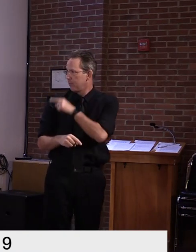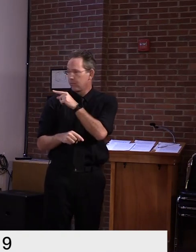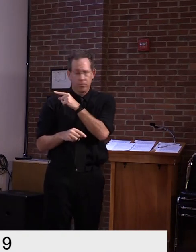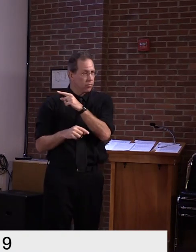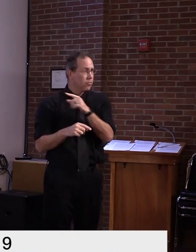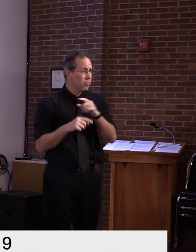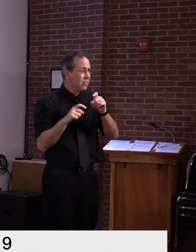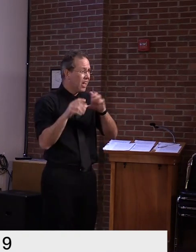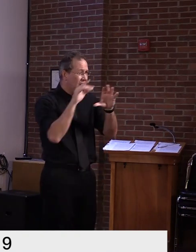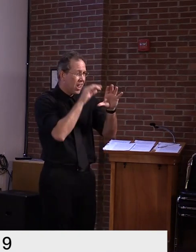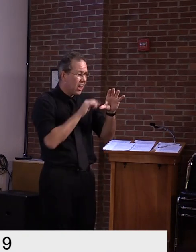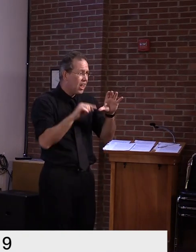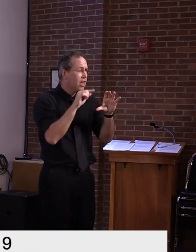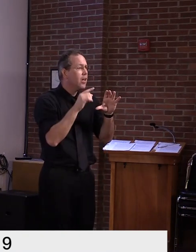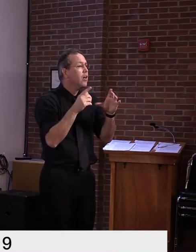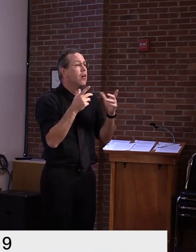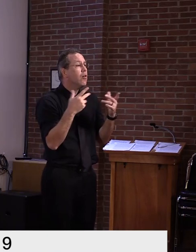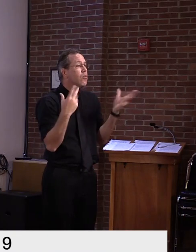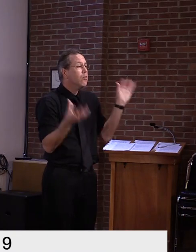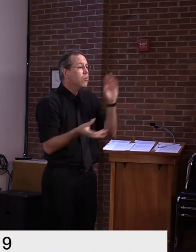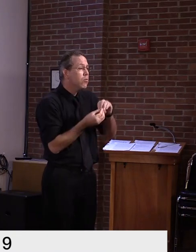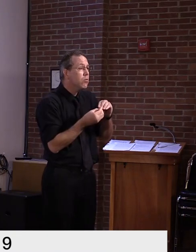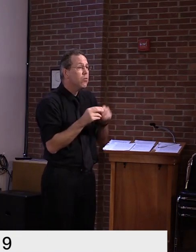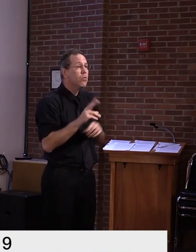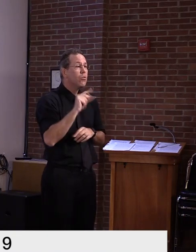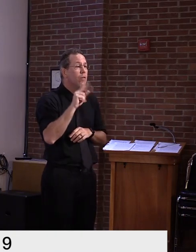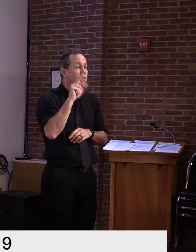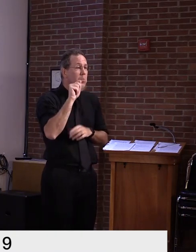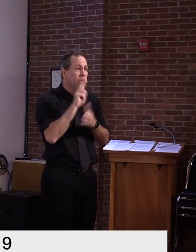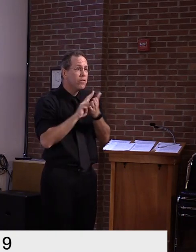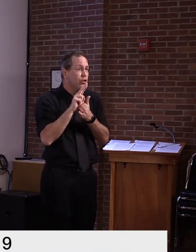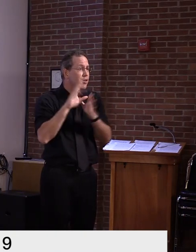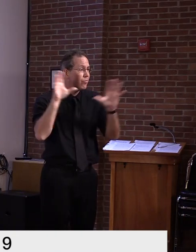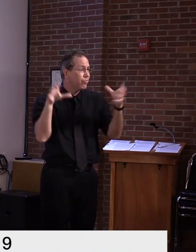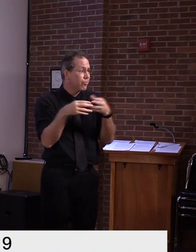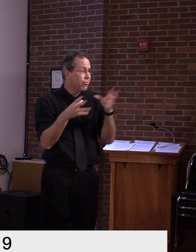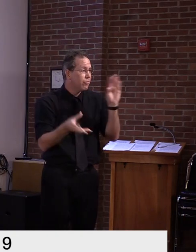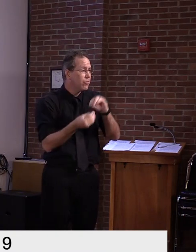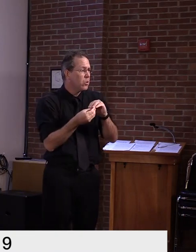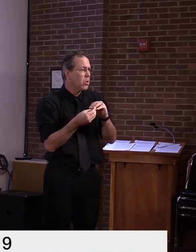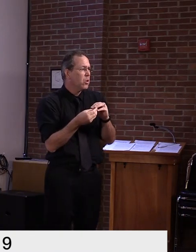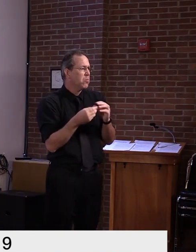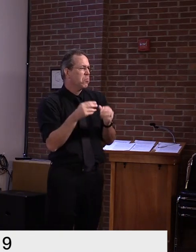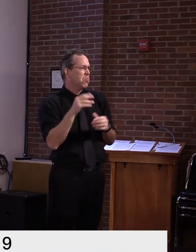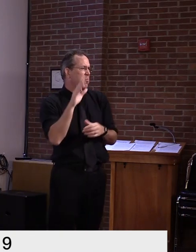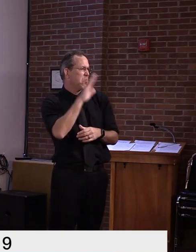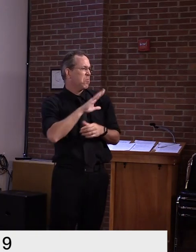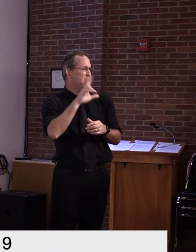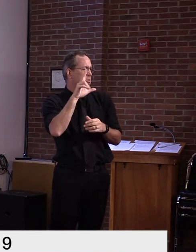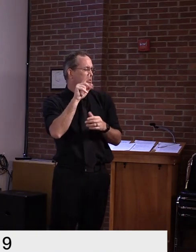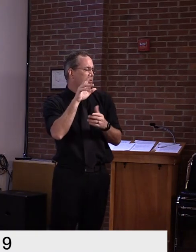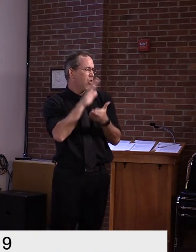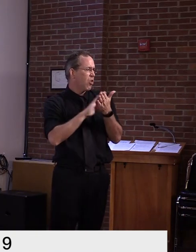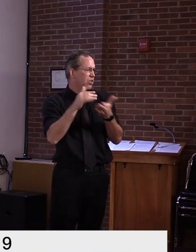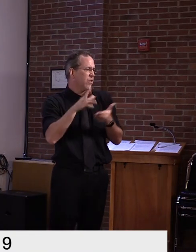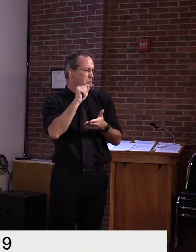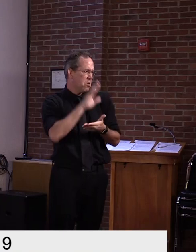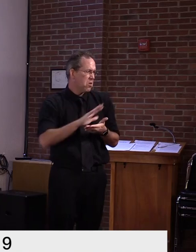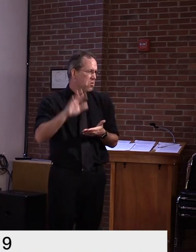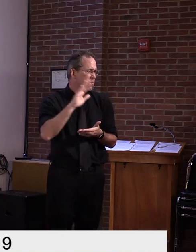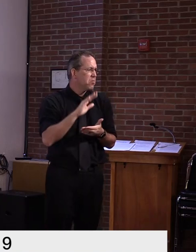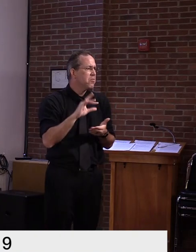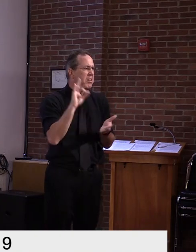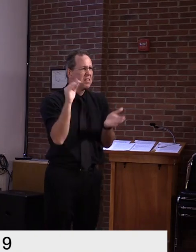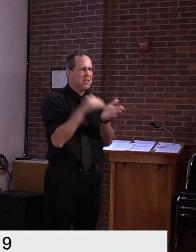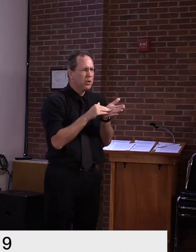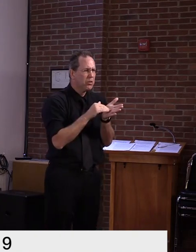8,600 tests, almost 8,700 tests have been conducted across all of the colleges, with only 19 positives reported so far,